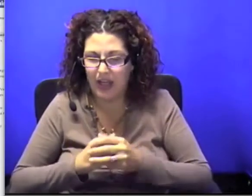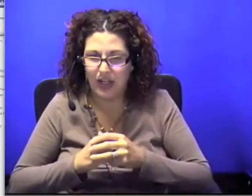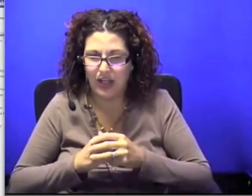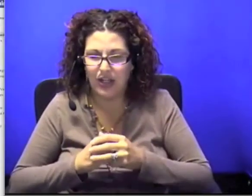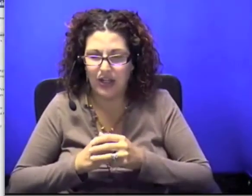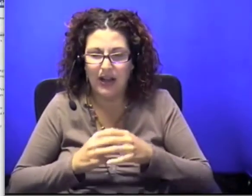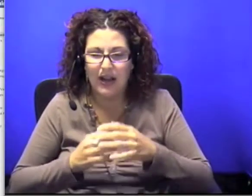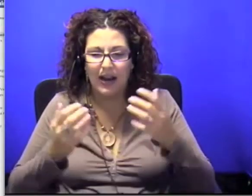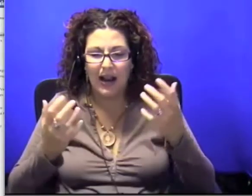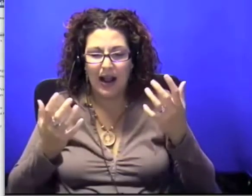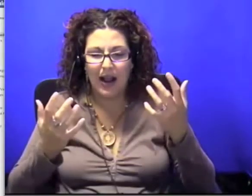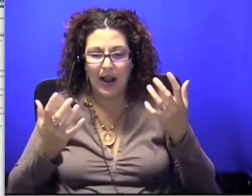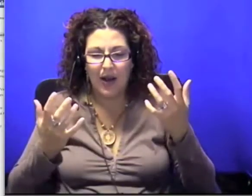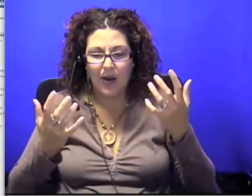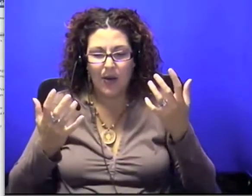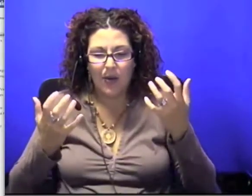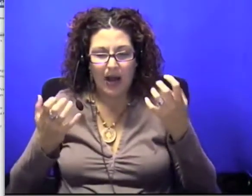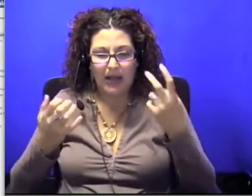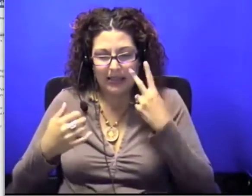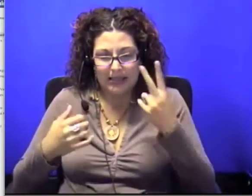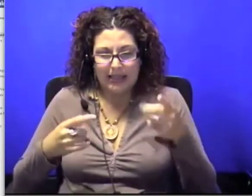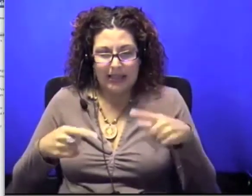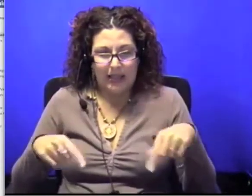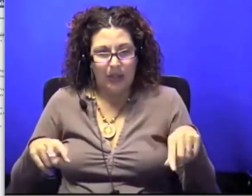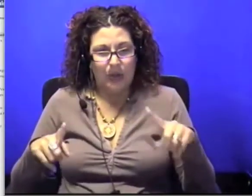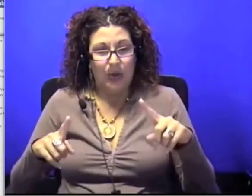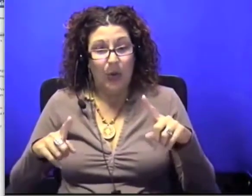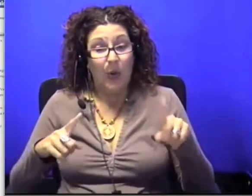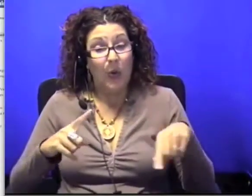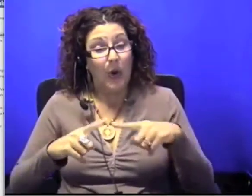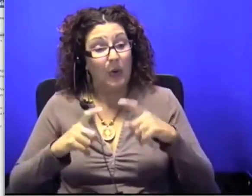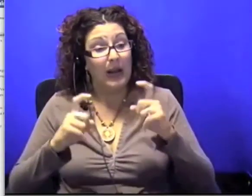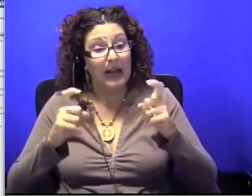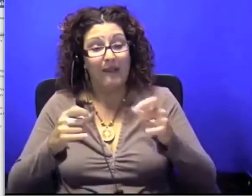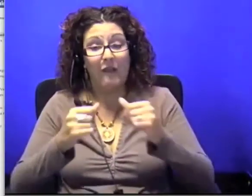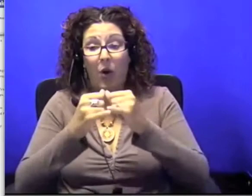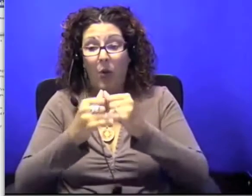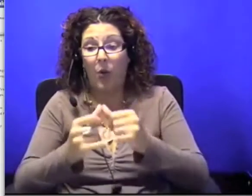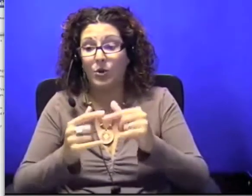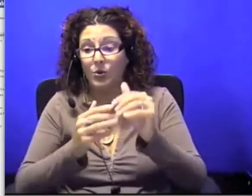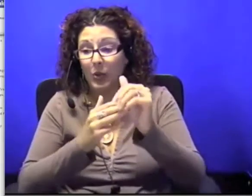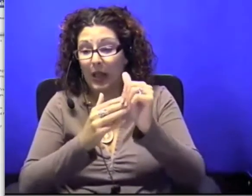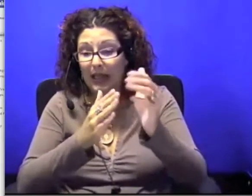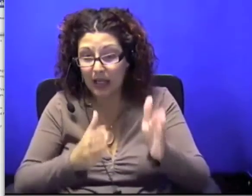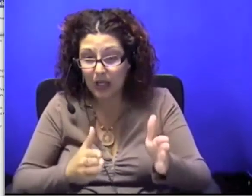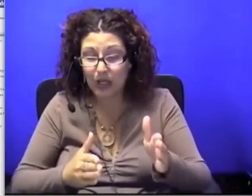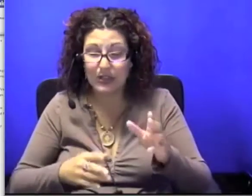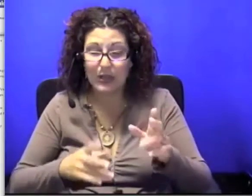want to see you walk across the stages as RX gives their awards to the leaders and the growth